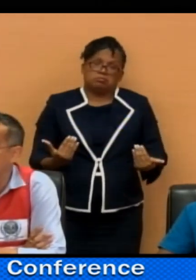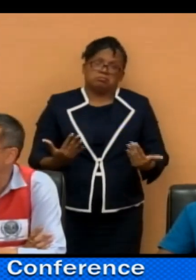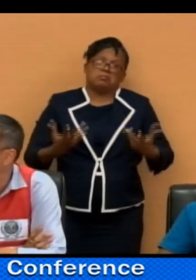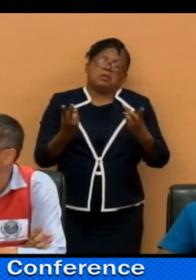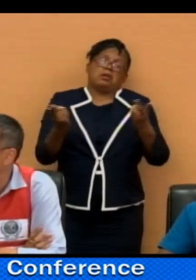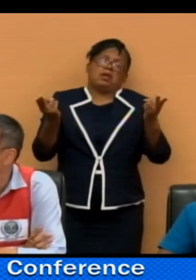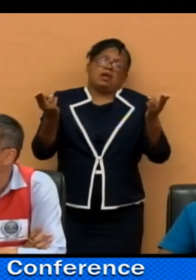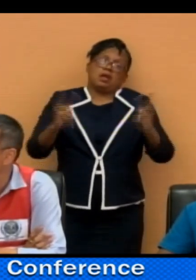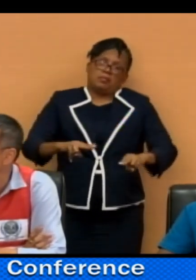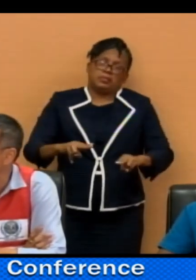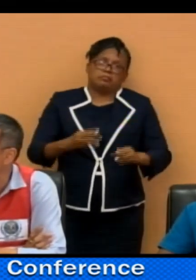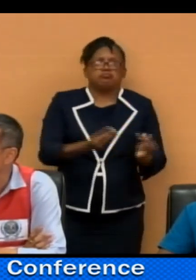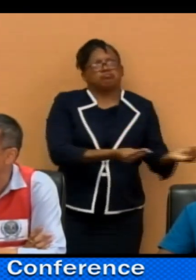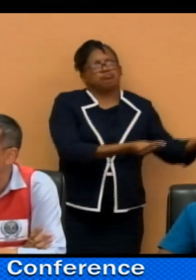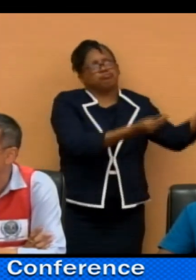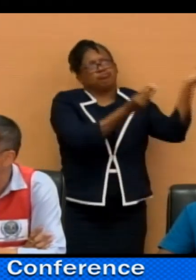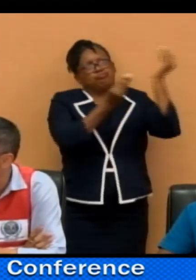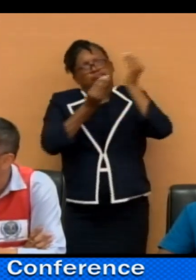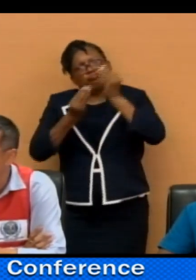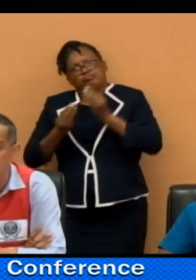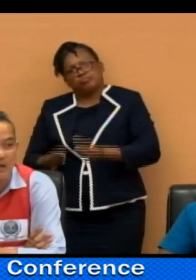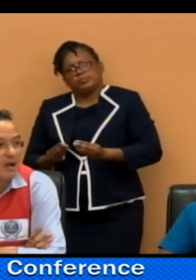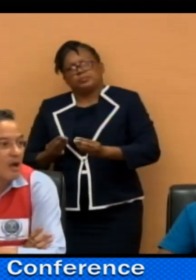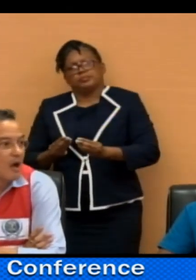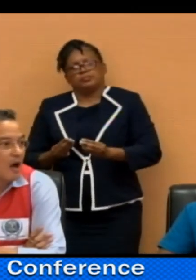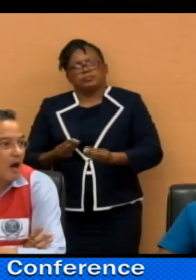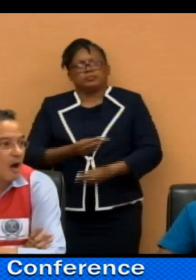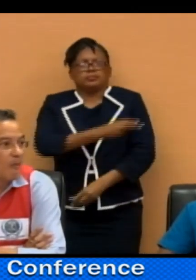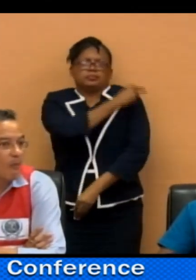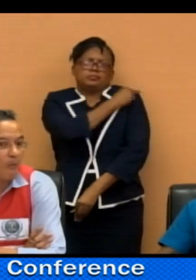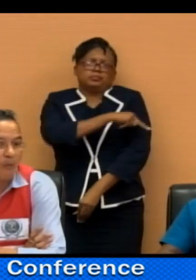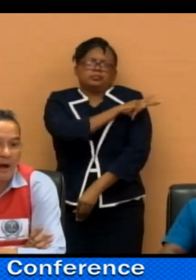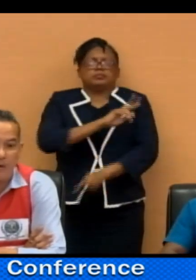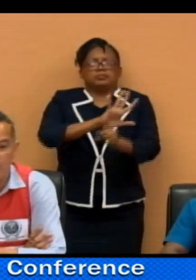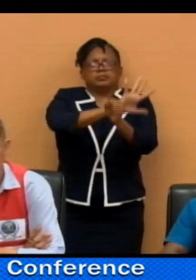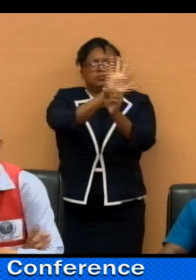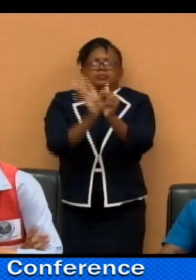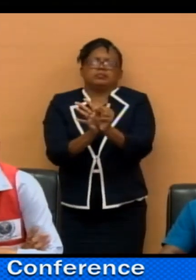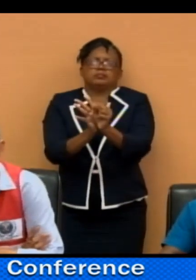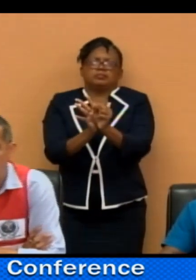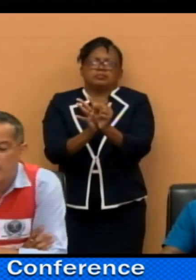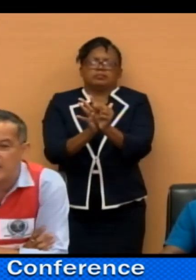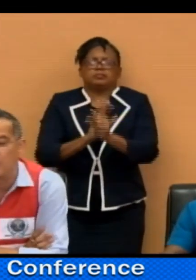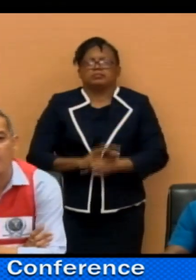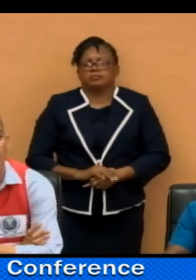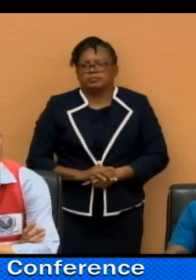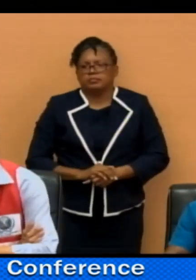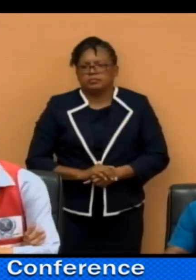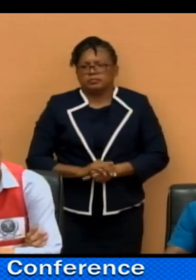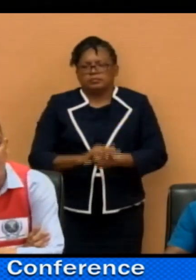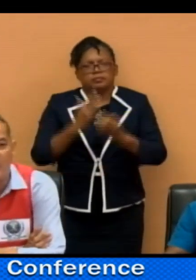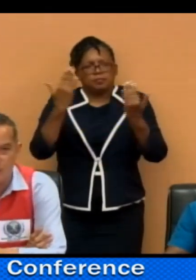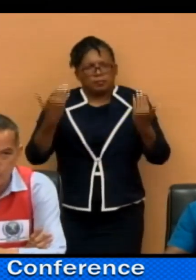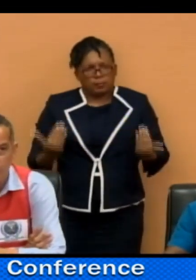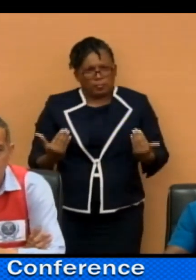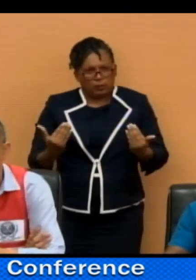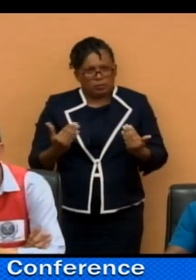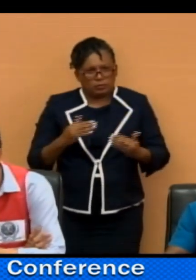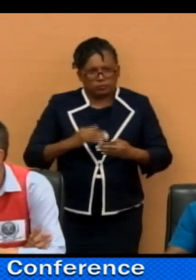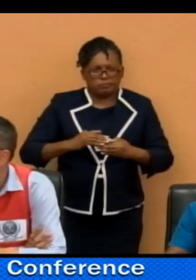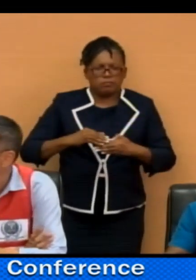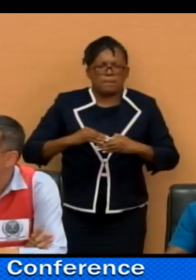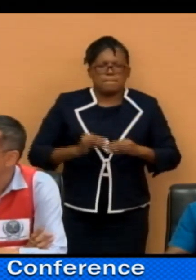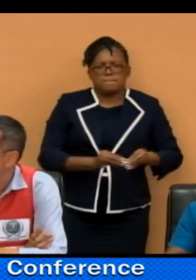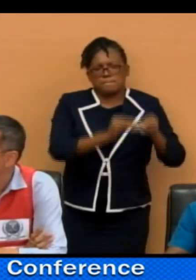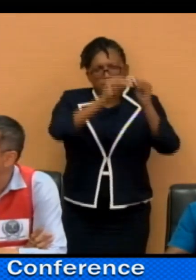we have an imported case. So that continues. I would say as we move forward, and we are in a new phase